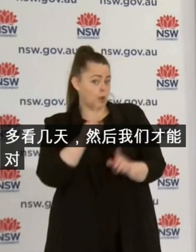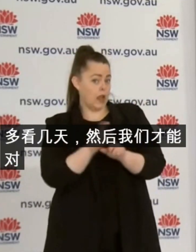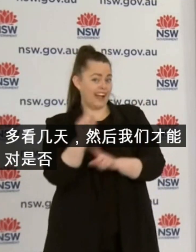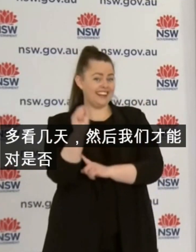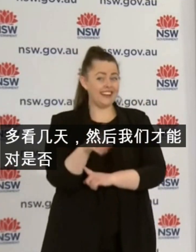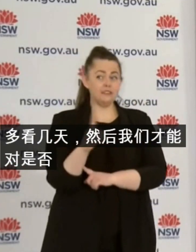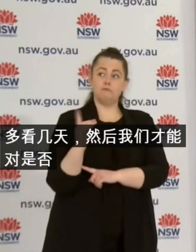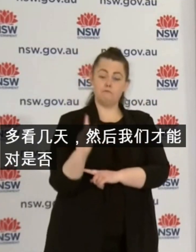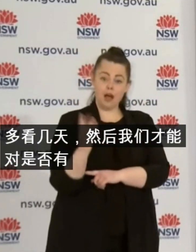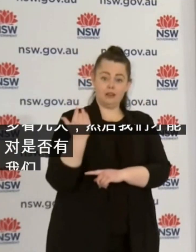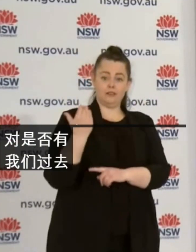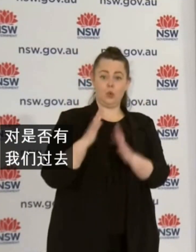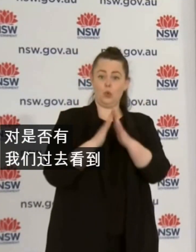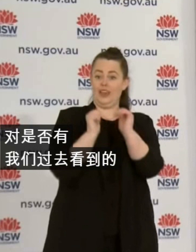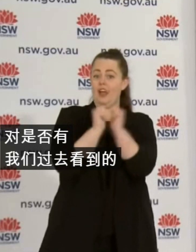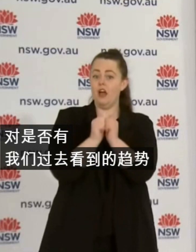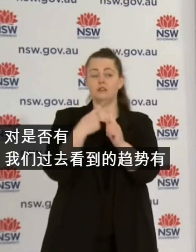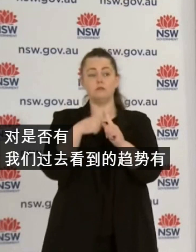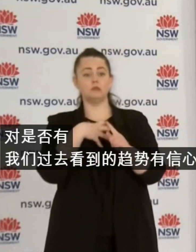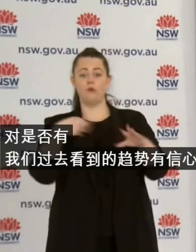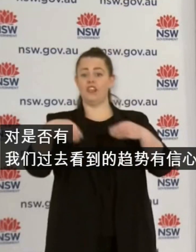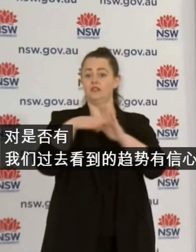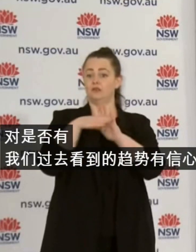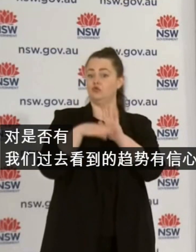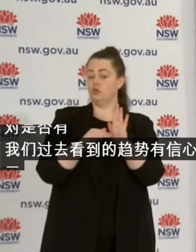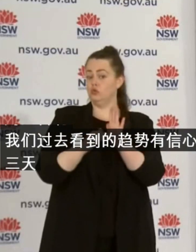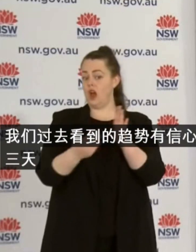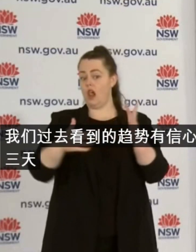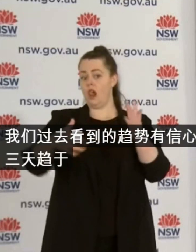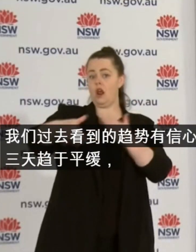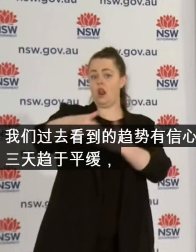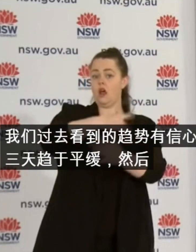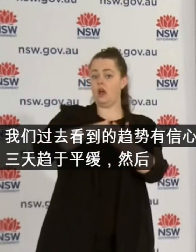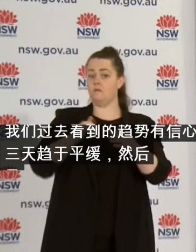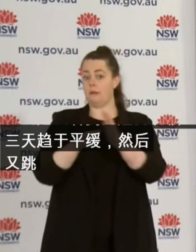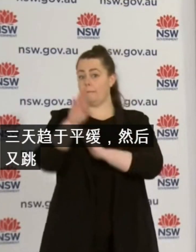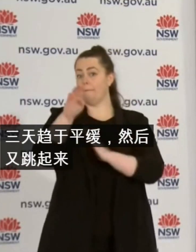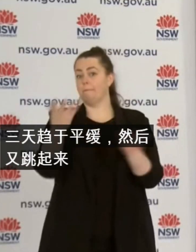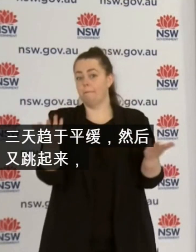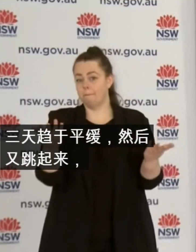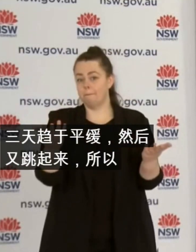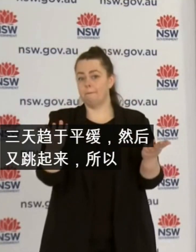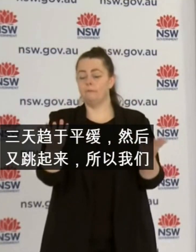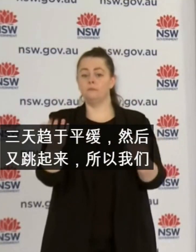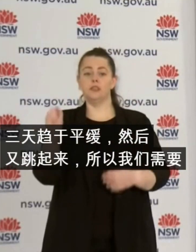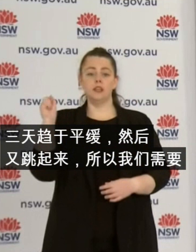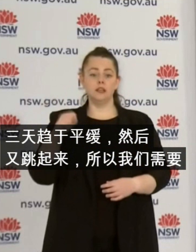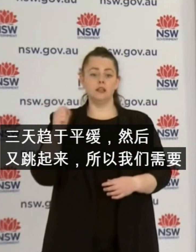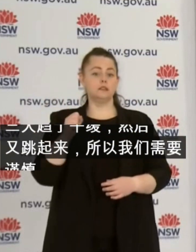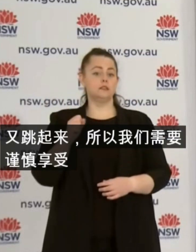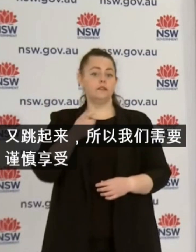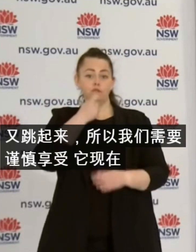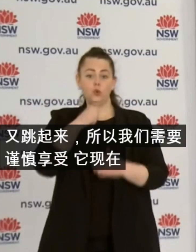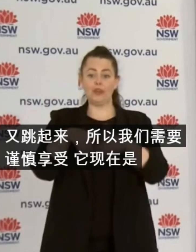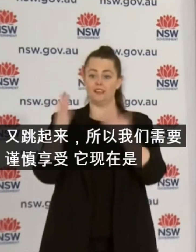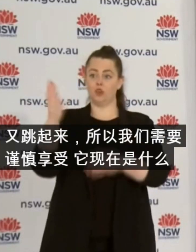have confidence about whether there is a trend. We have seen in the past, 3 days of flattening and then it jumps up again. So we need to be cautious